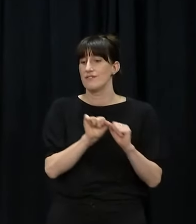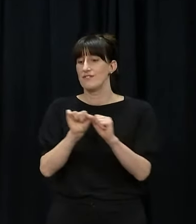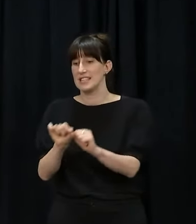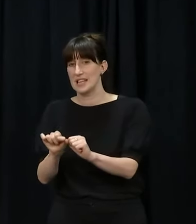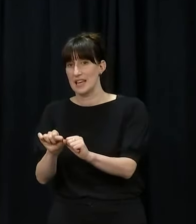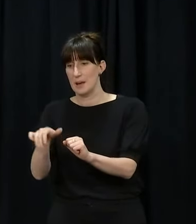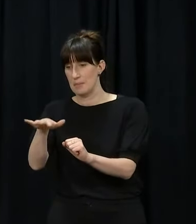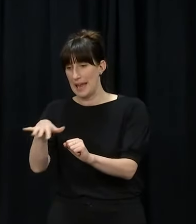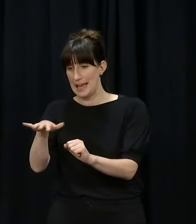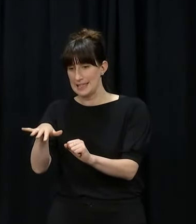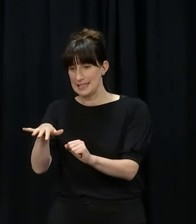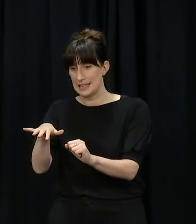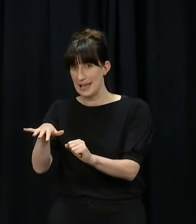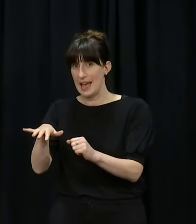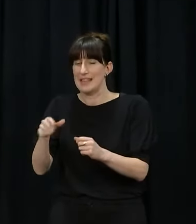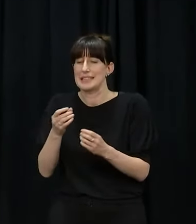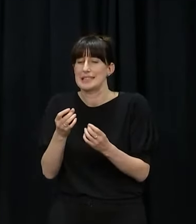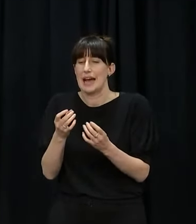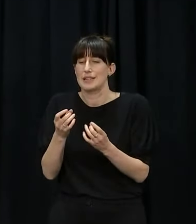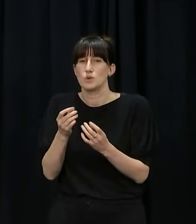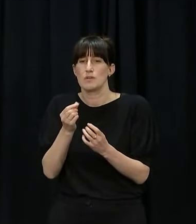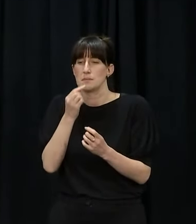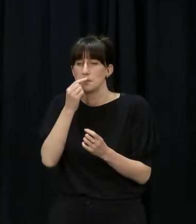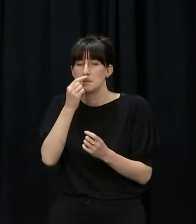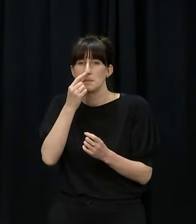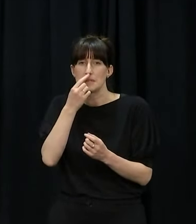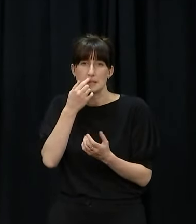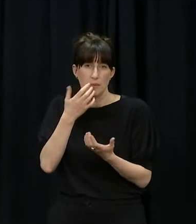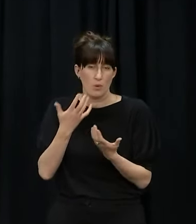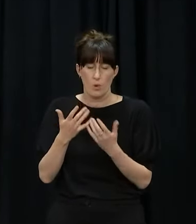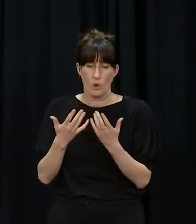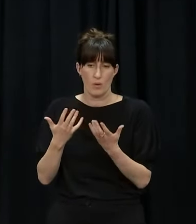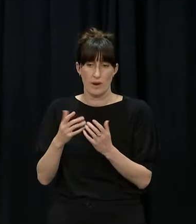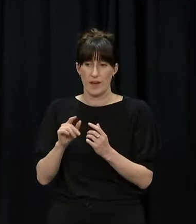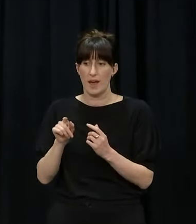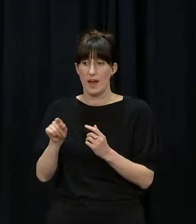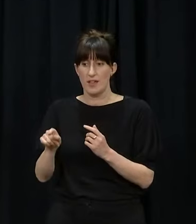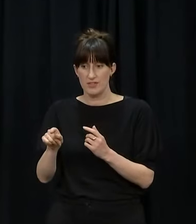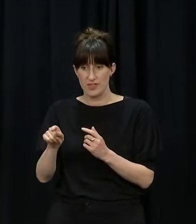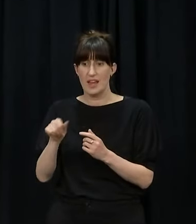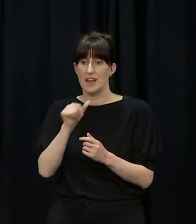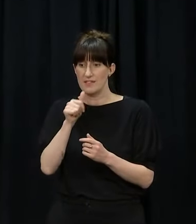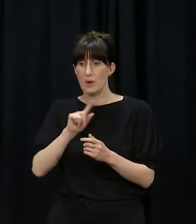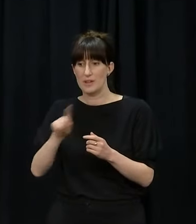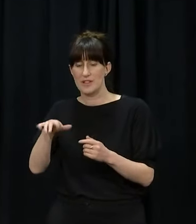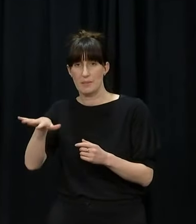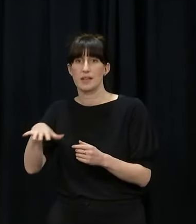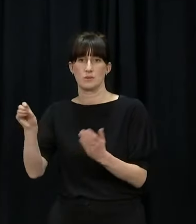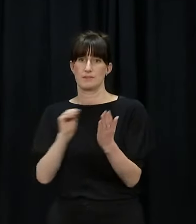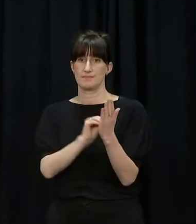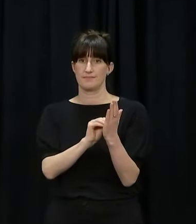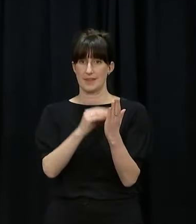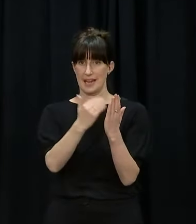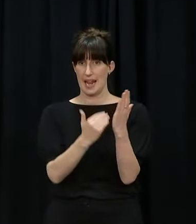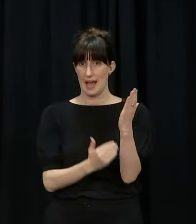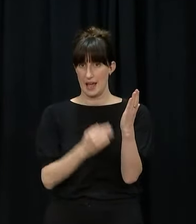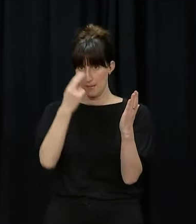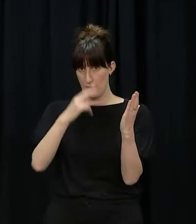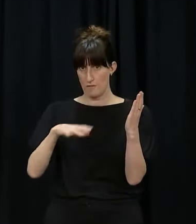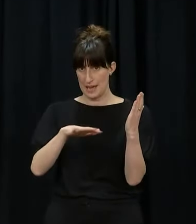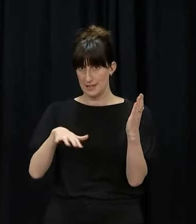precautionary, but we're confident that all the cases so far, all 20 in the community cluster,